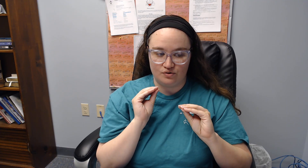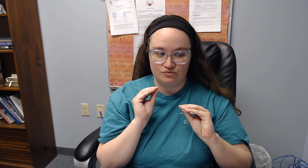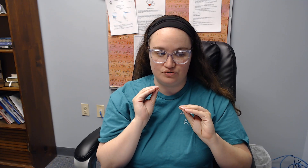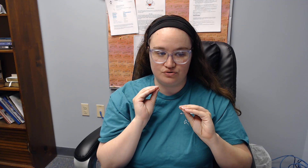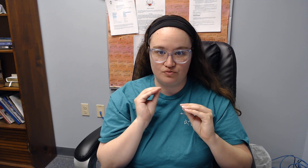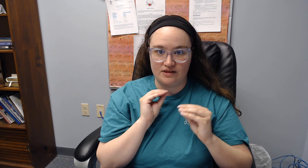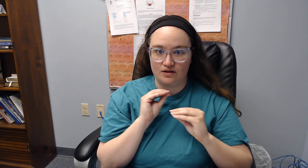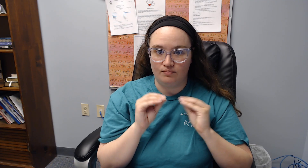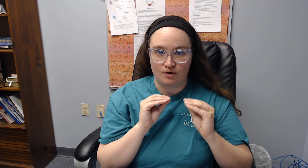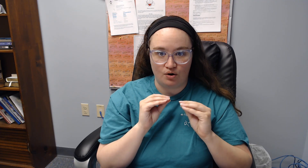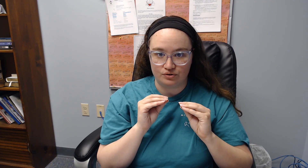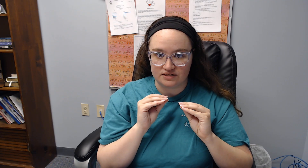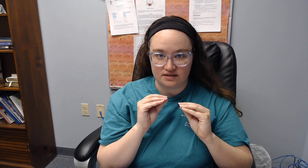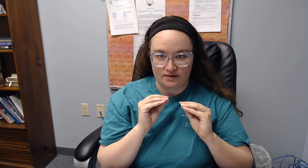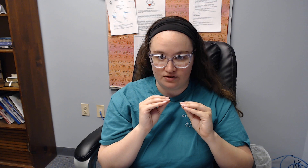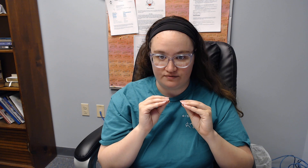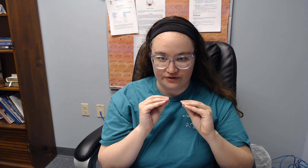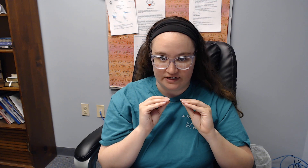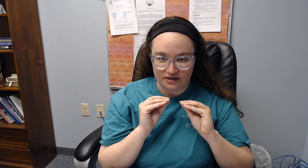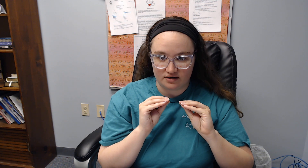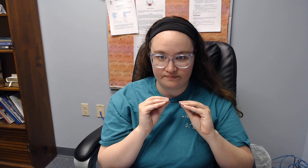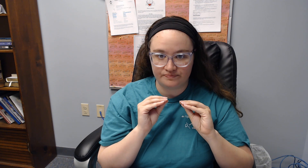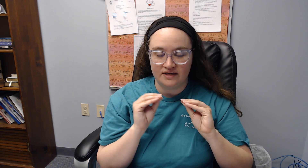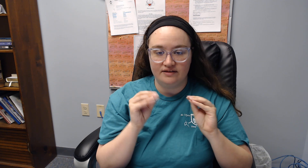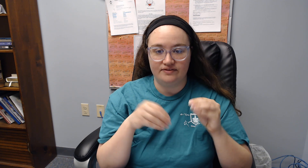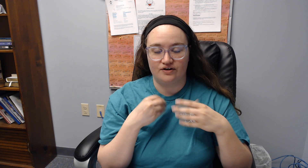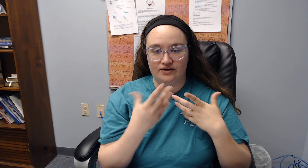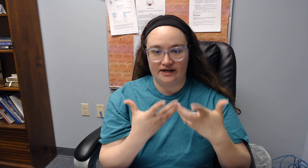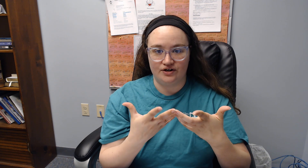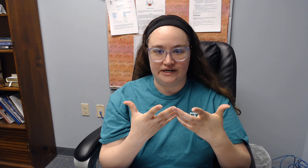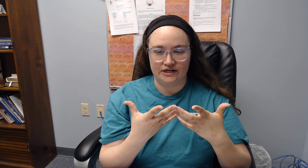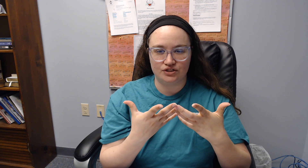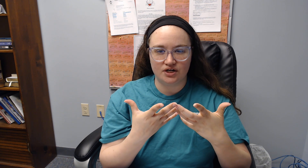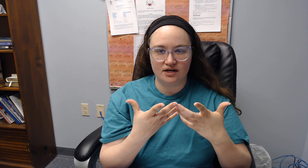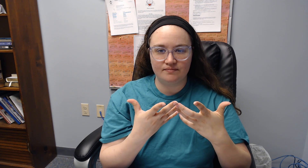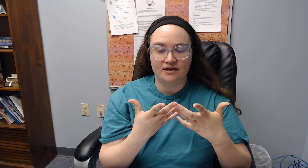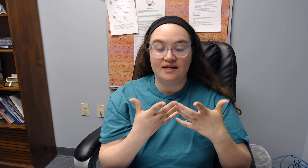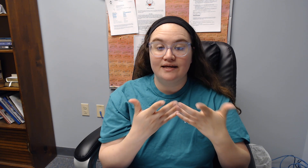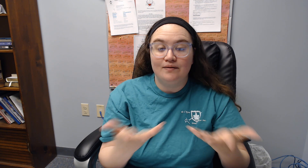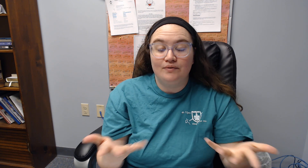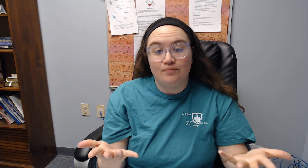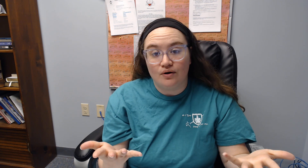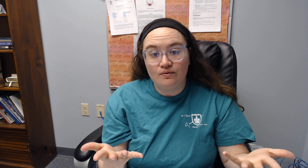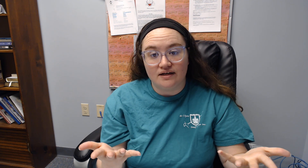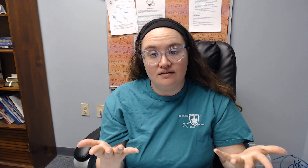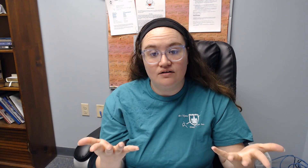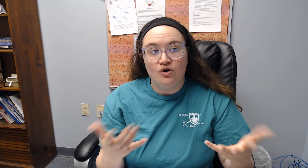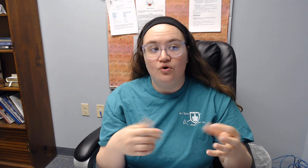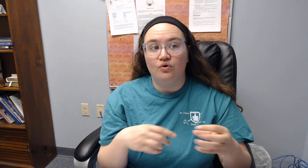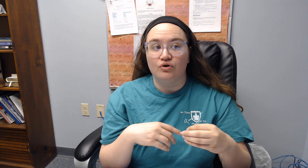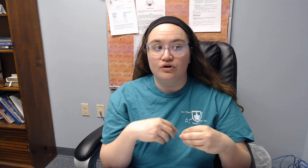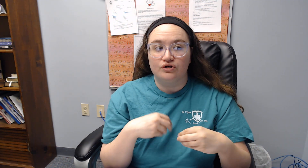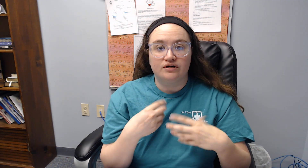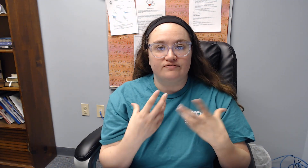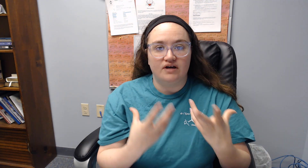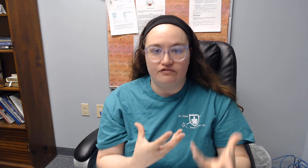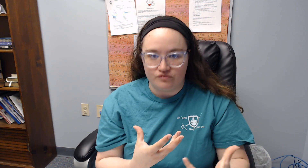Those 3 little bones in the middle of your ear that create your eardrum can be broken or could have not